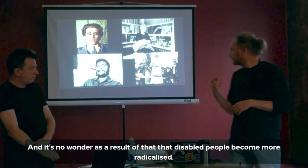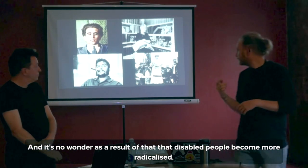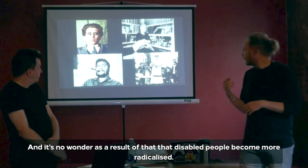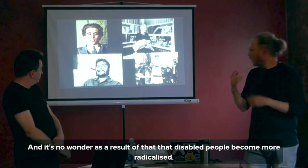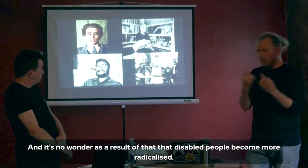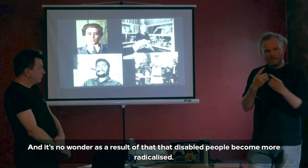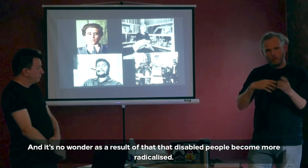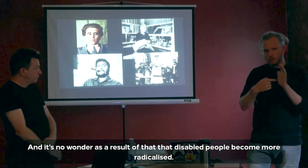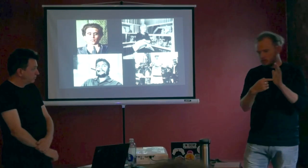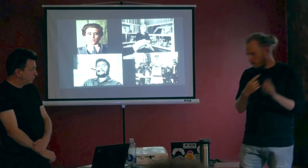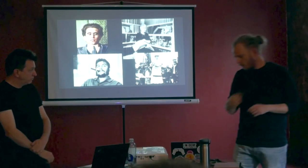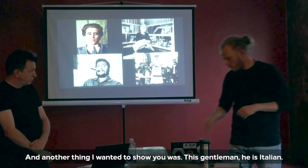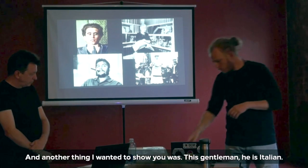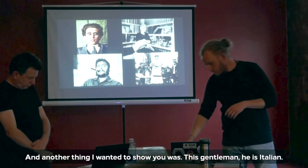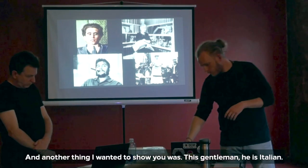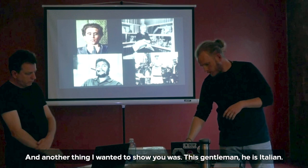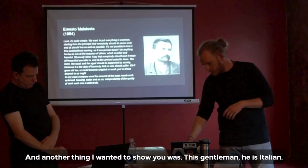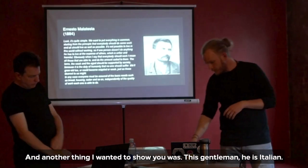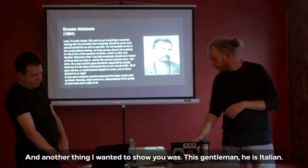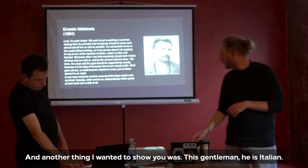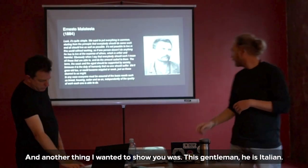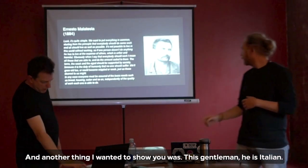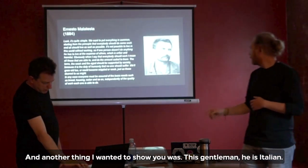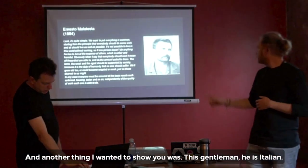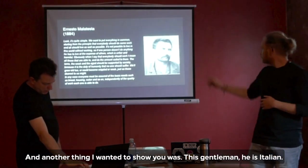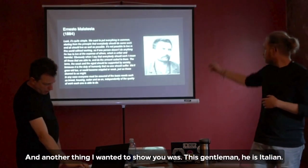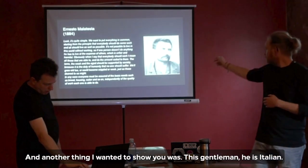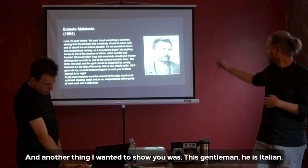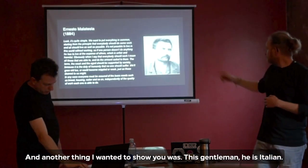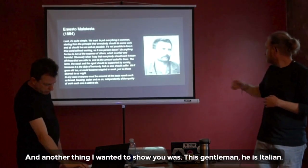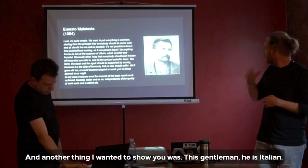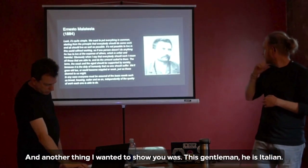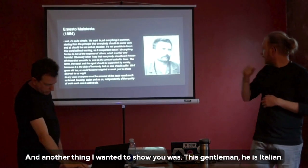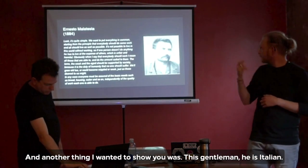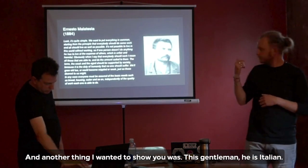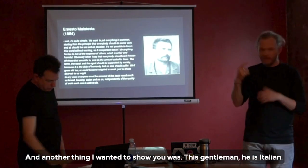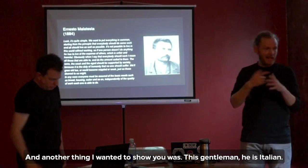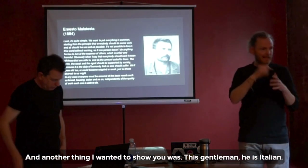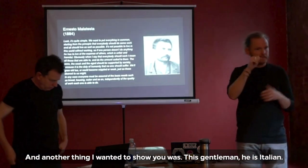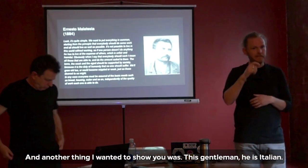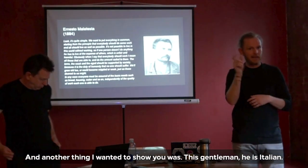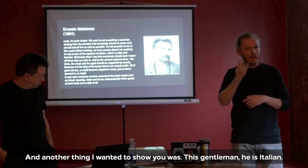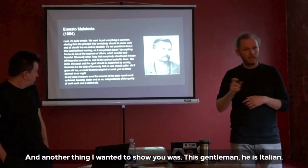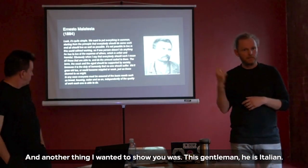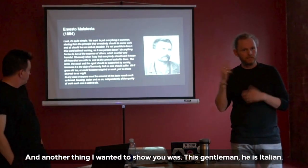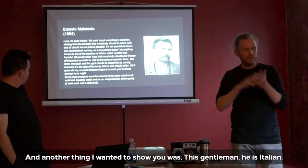more radicalised. And another thing I wanted to show you was this gentleman.